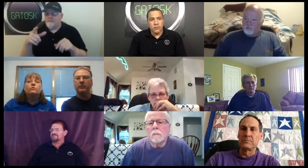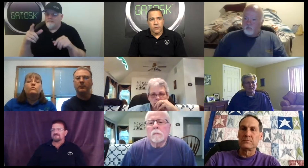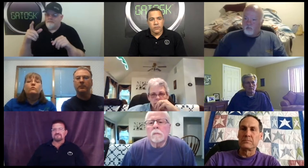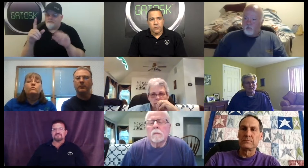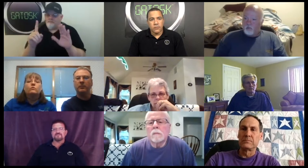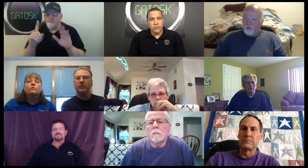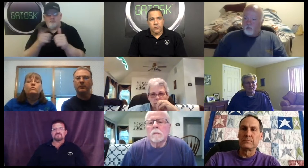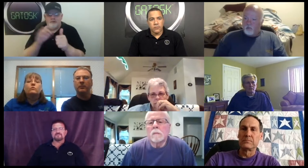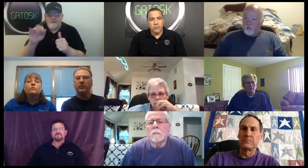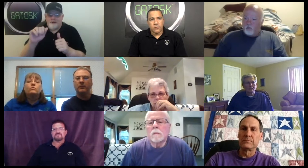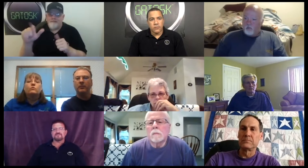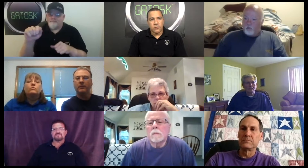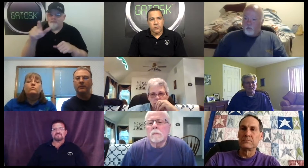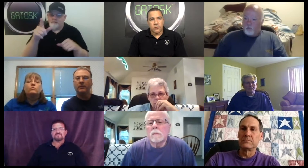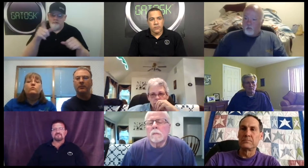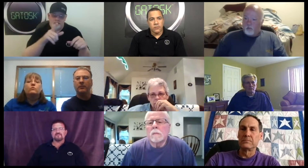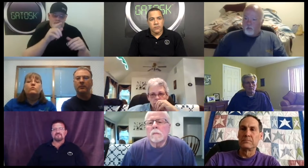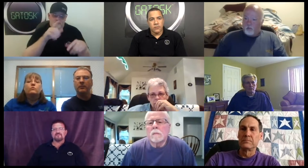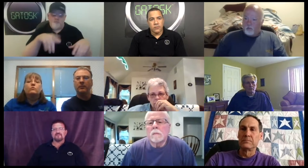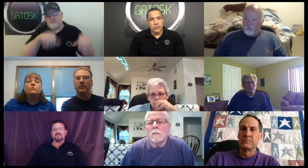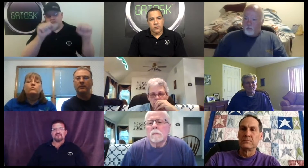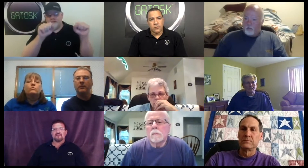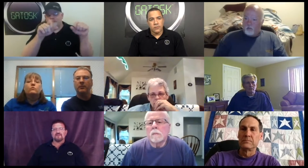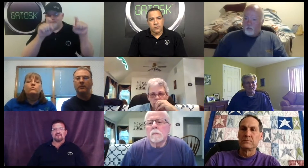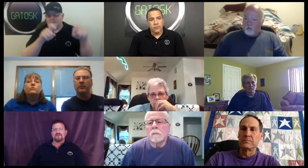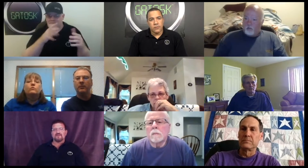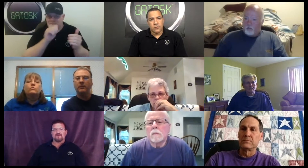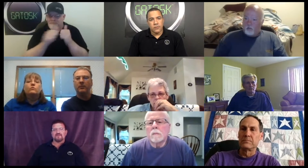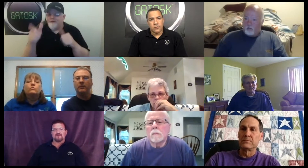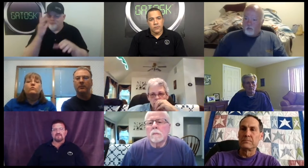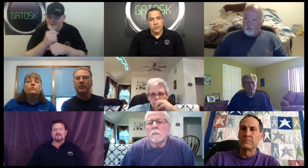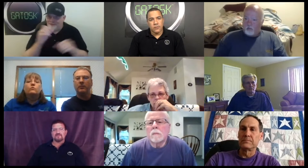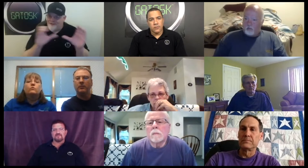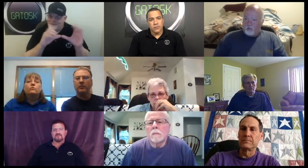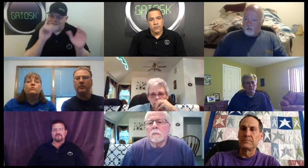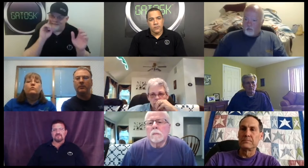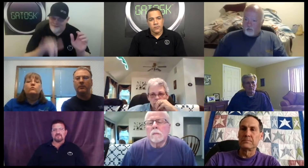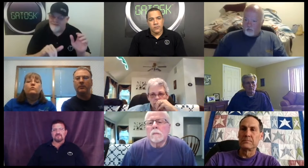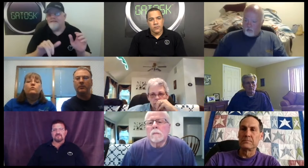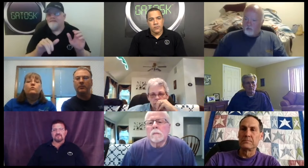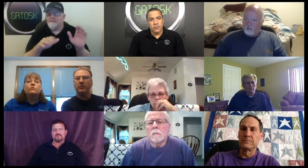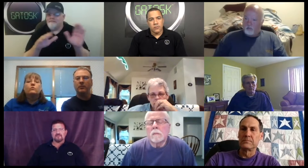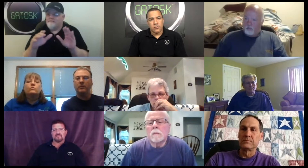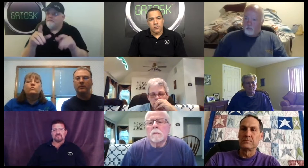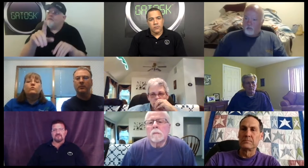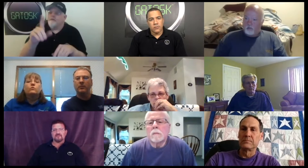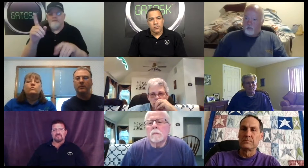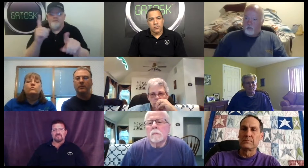Yeah. First of all, to take the test, once you pass the test, you will get a certification for that.